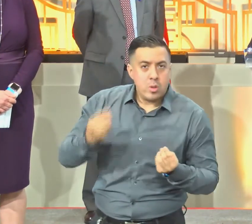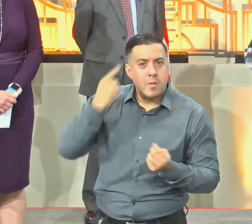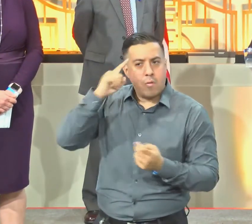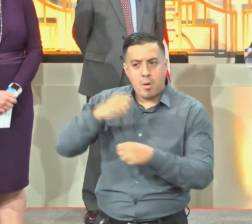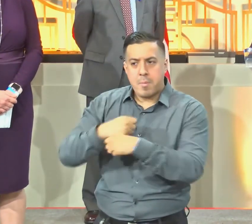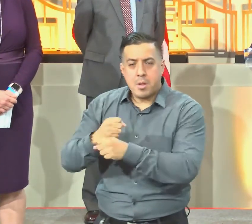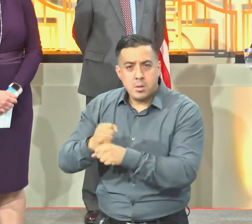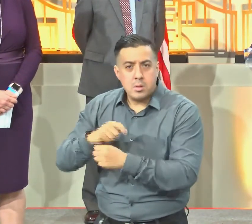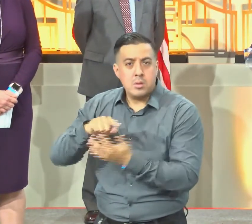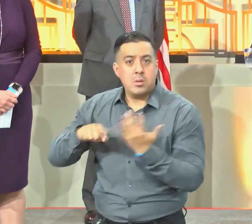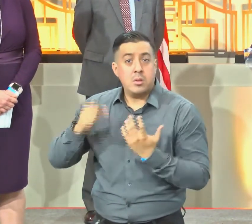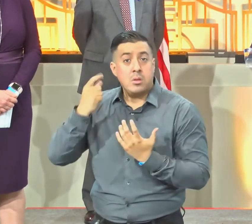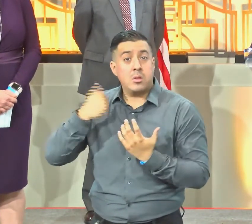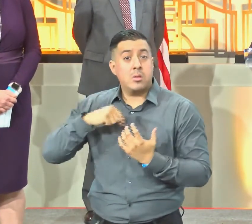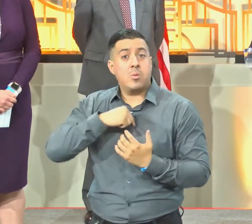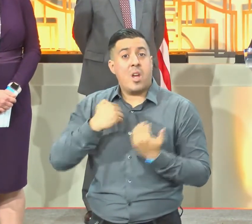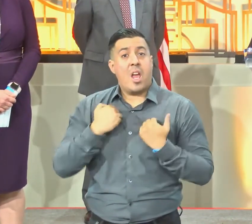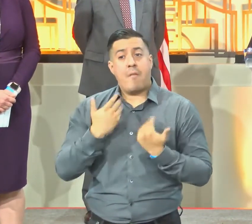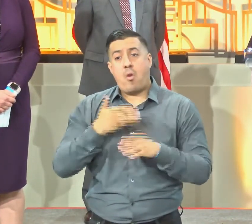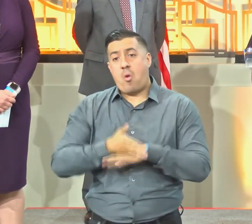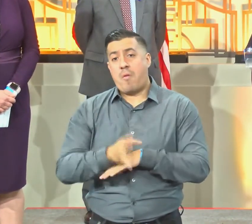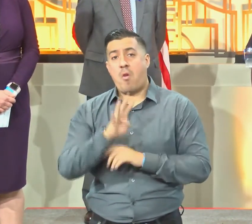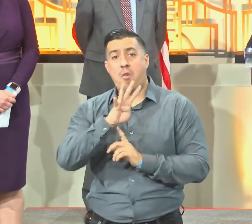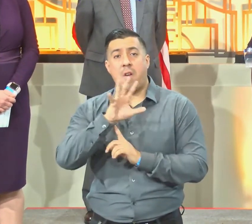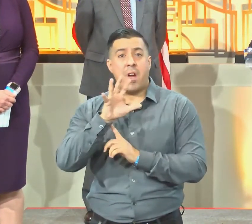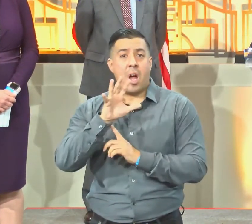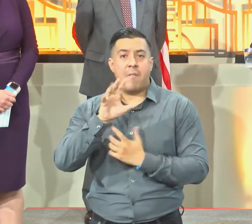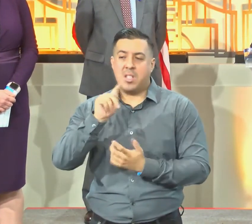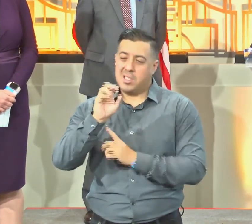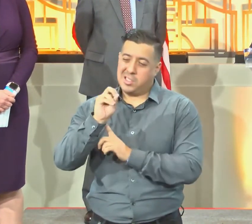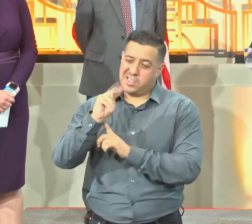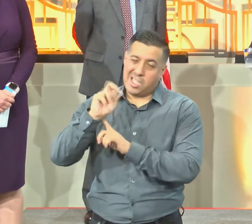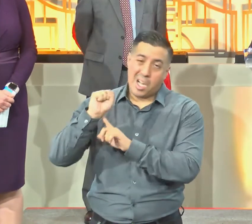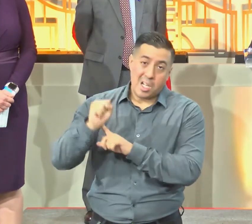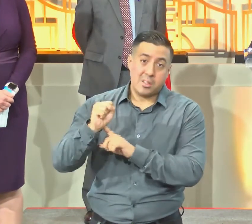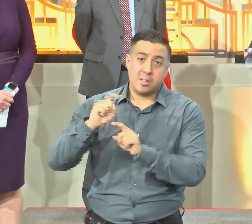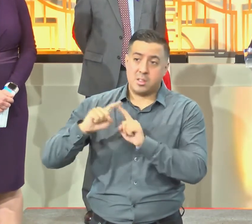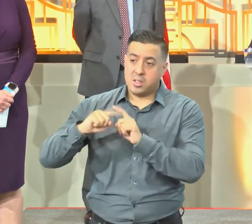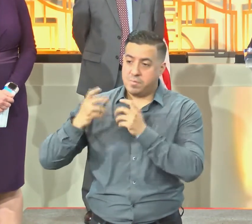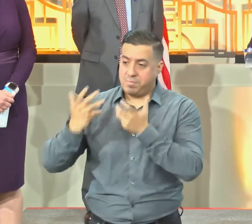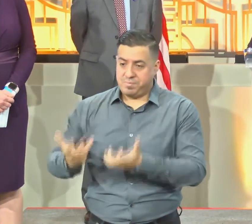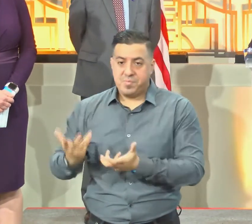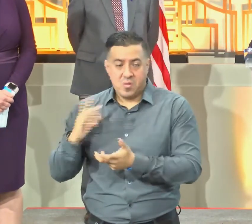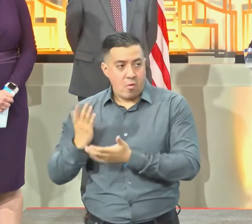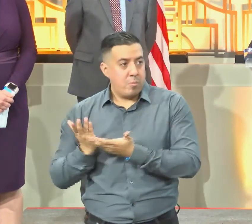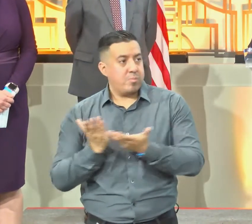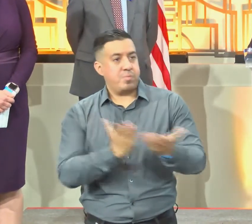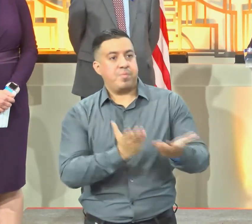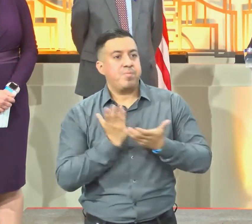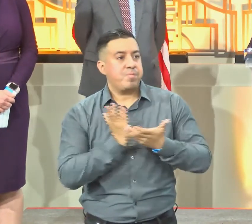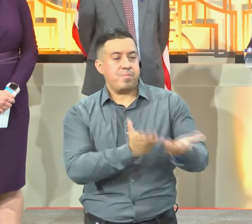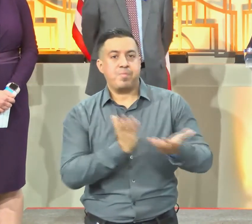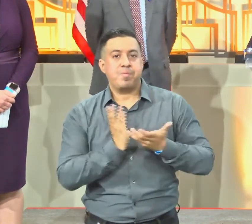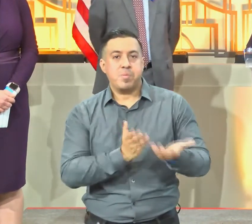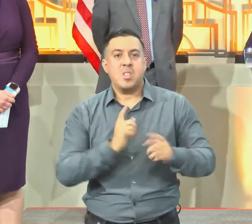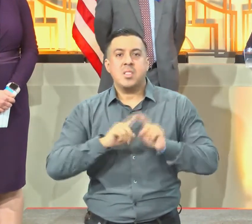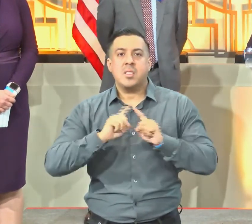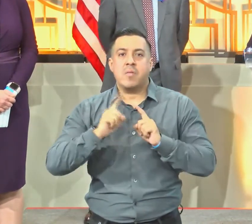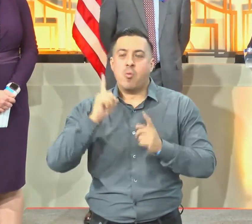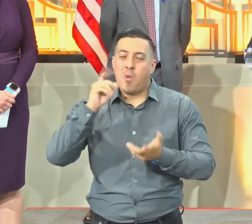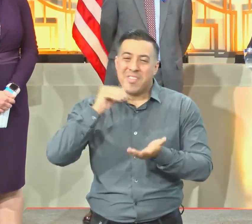have diverted over 145 tons of textiles unnecessarily destined for landfill and created thousands of